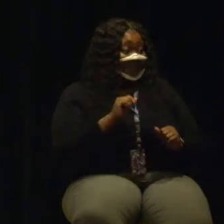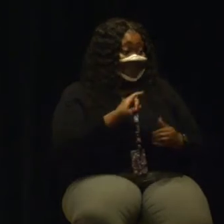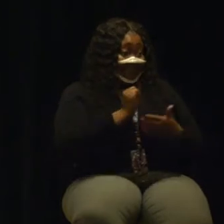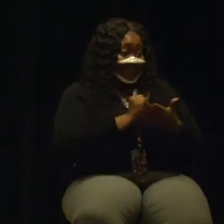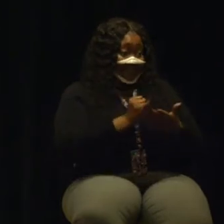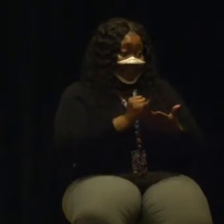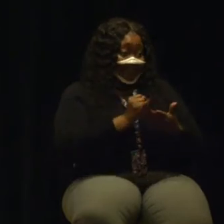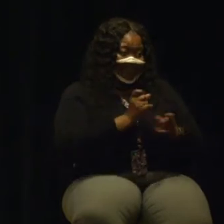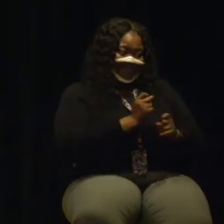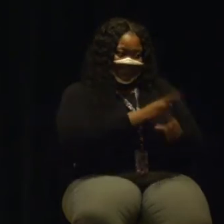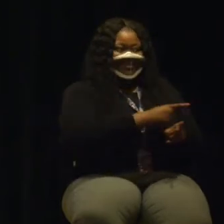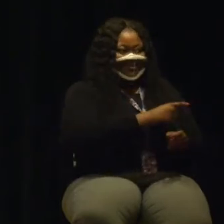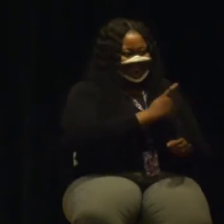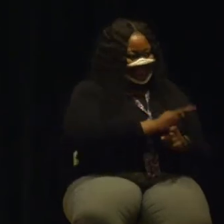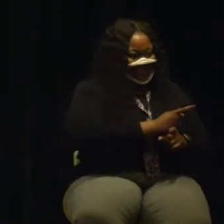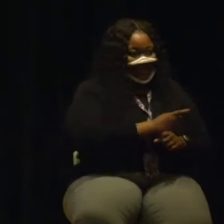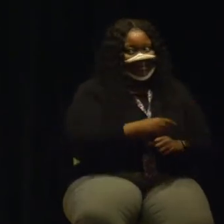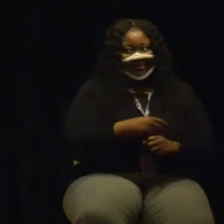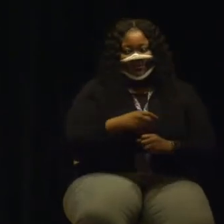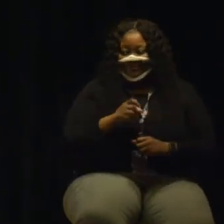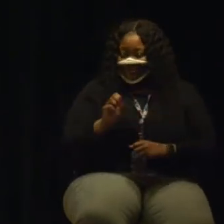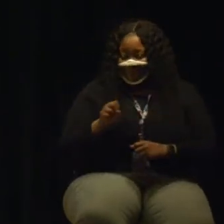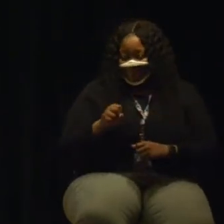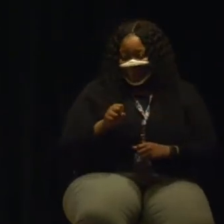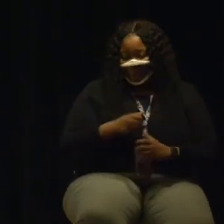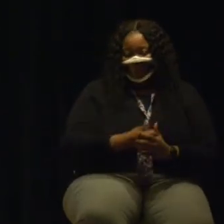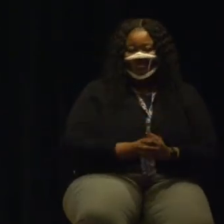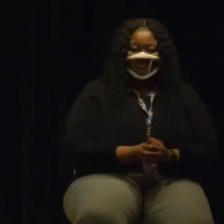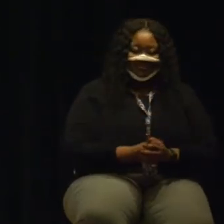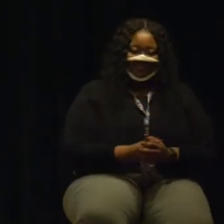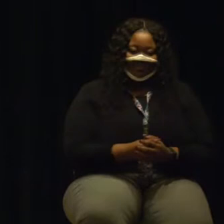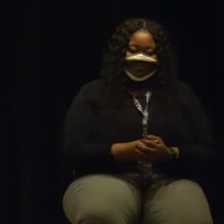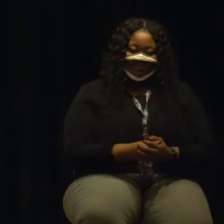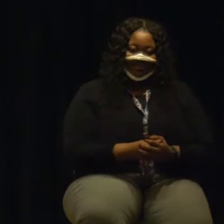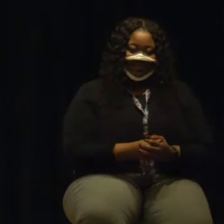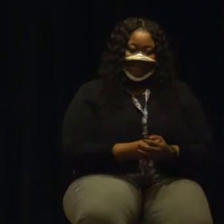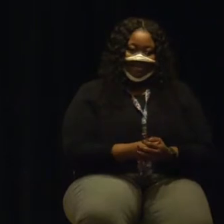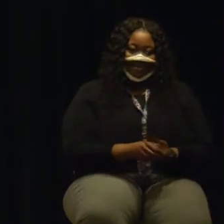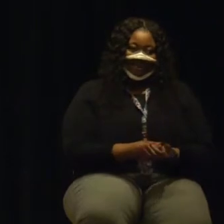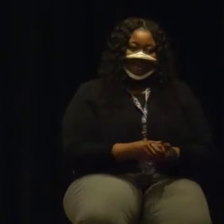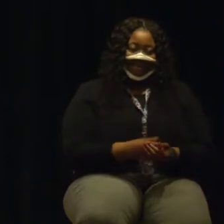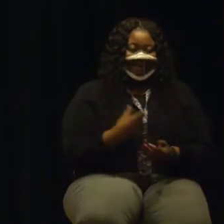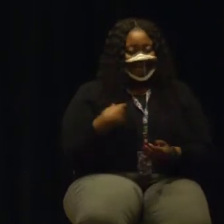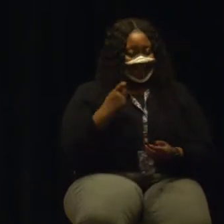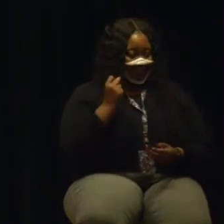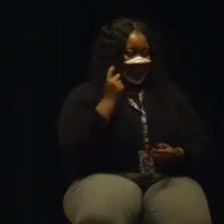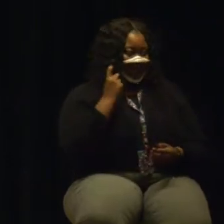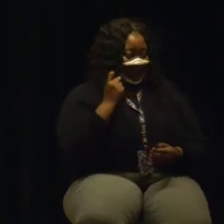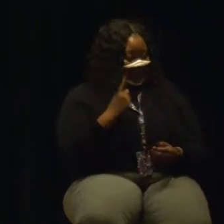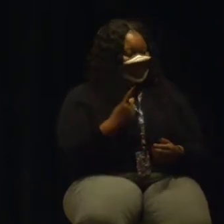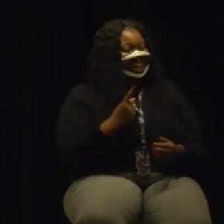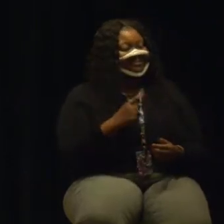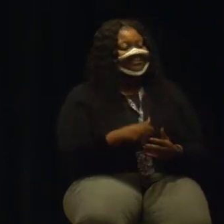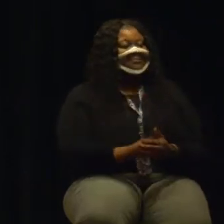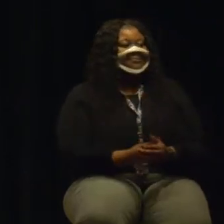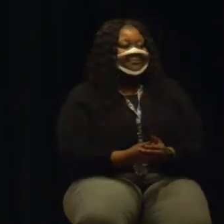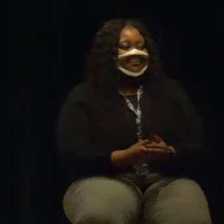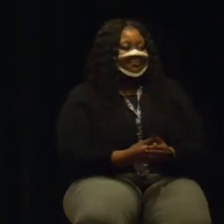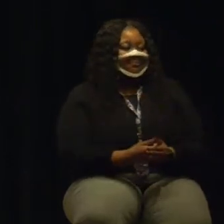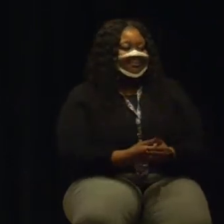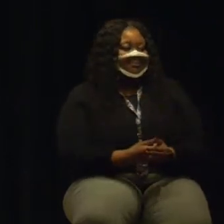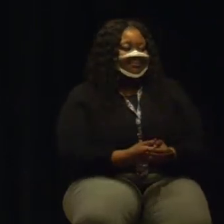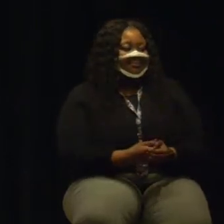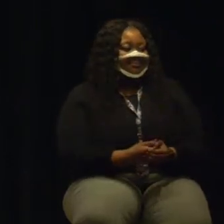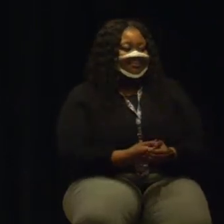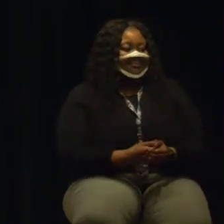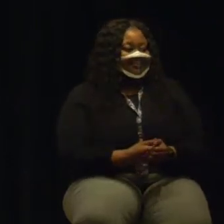work harder. You know, I could have put no words in it, and it would have still made sense, right? You know, I mean, sometimes the artist really. This is just,